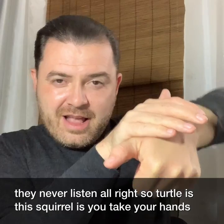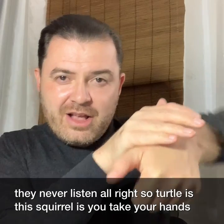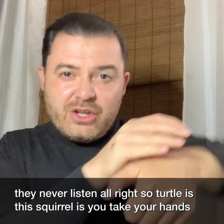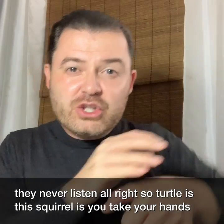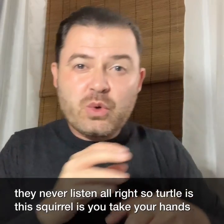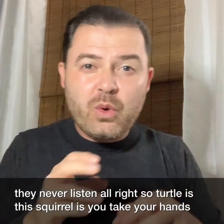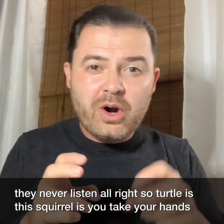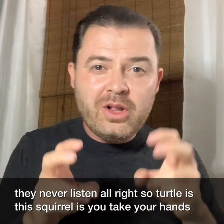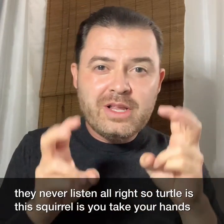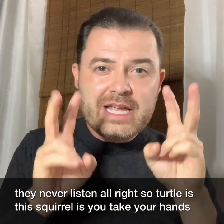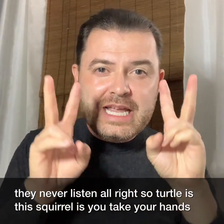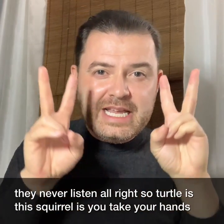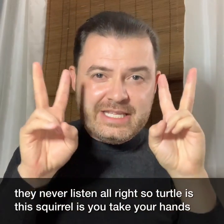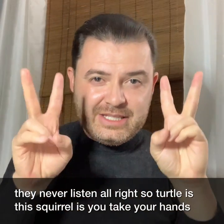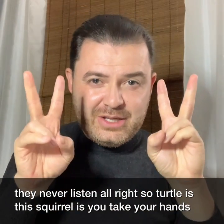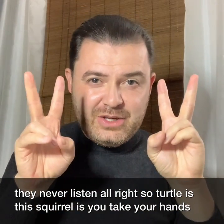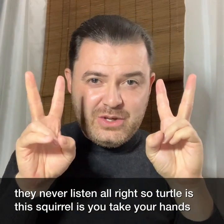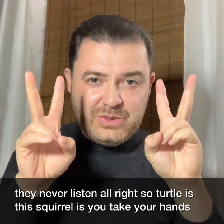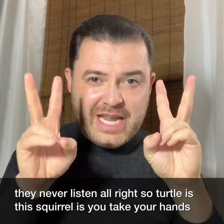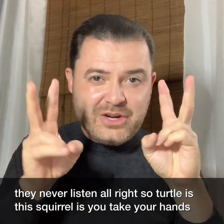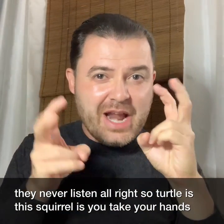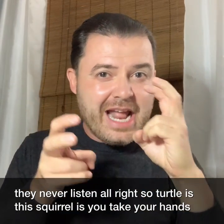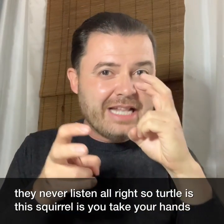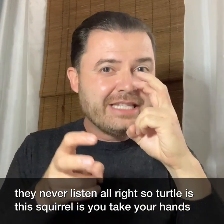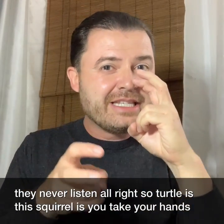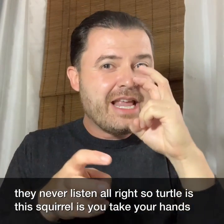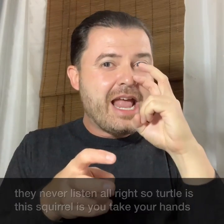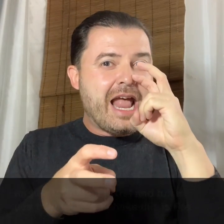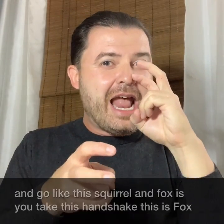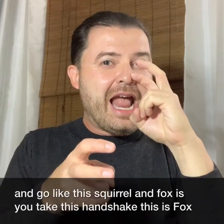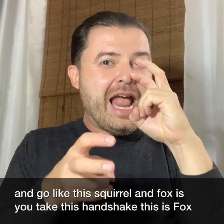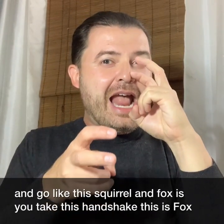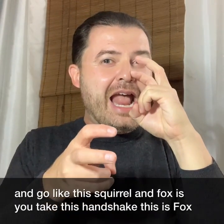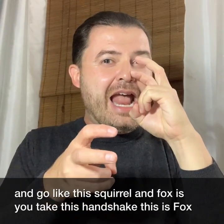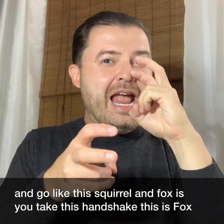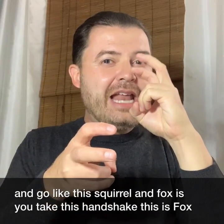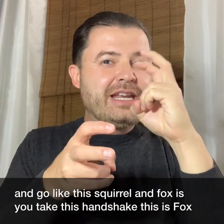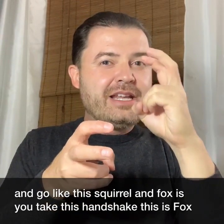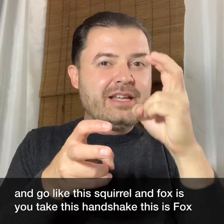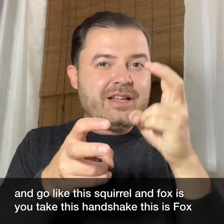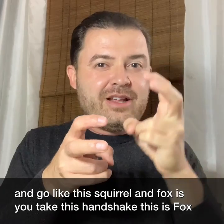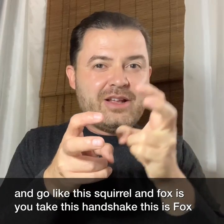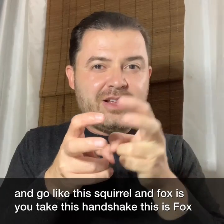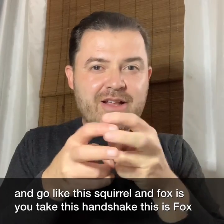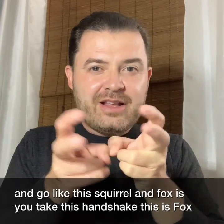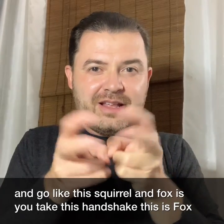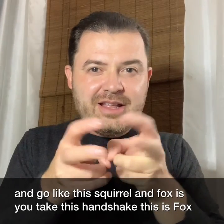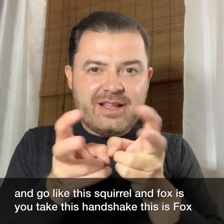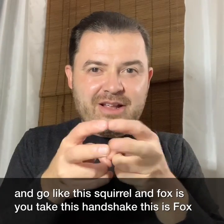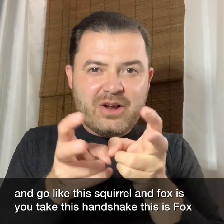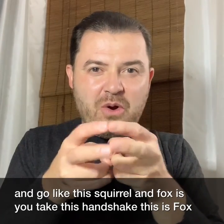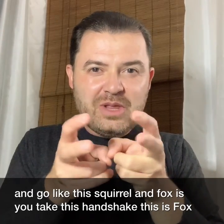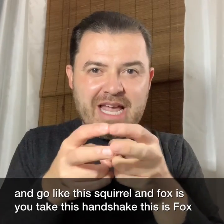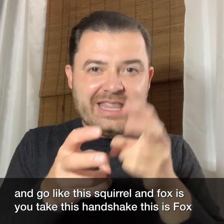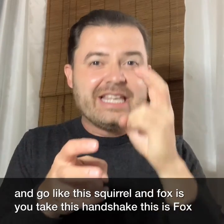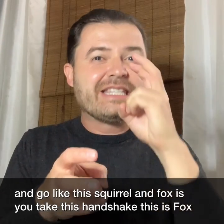Squirrel is you take your hands and go like this.